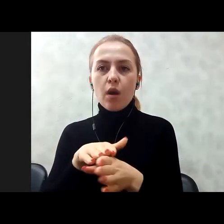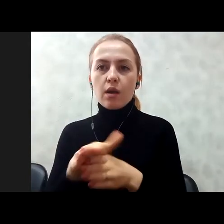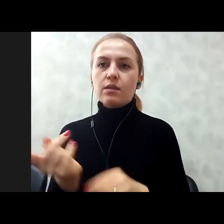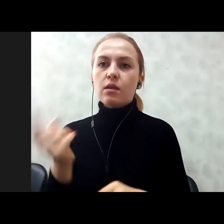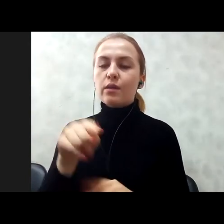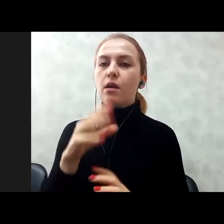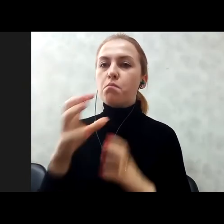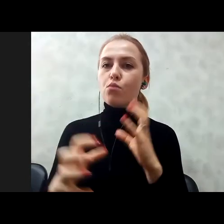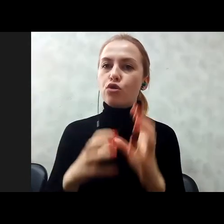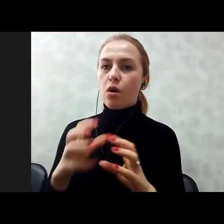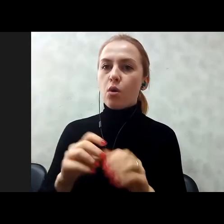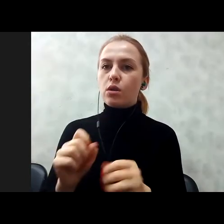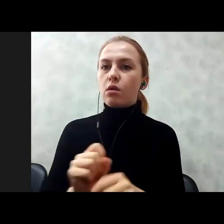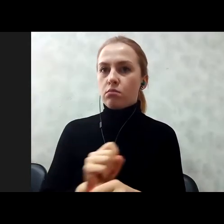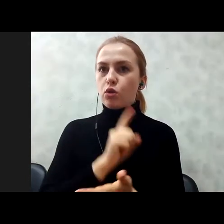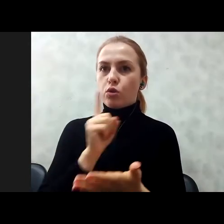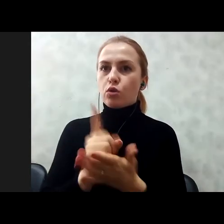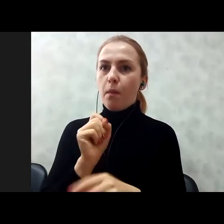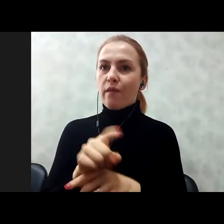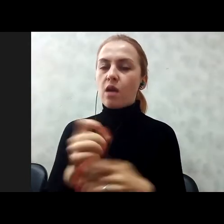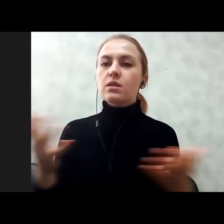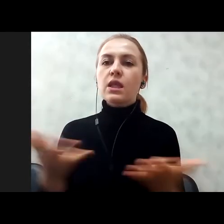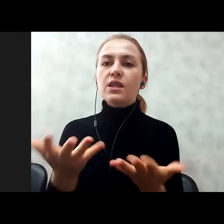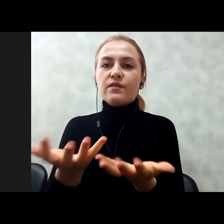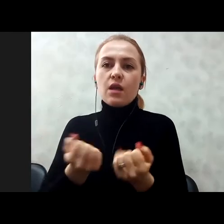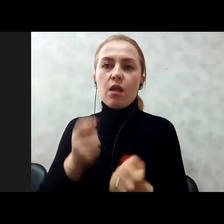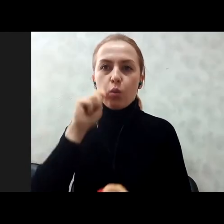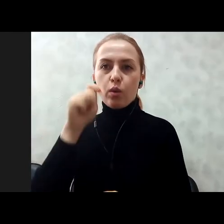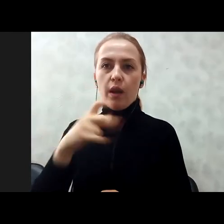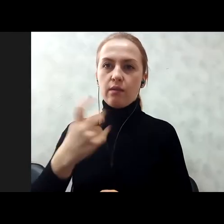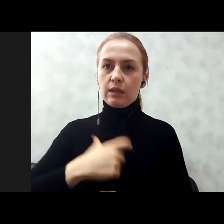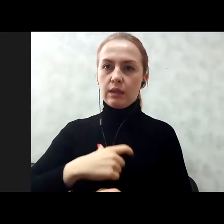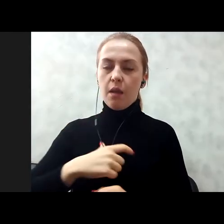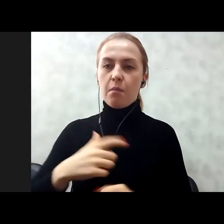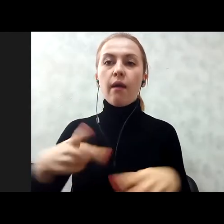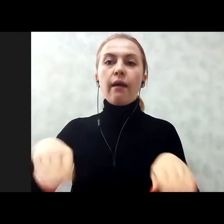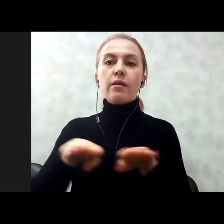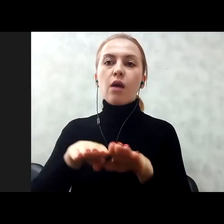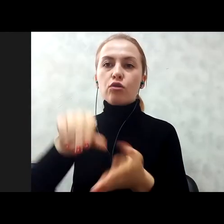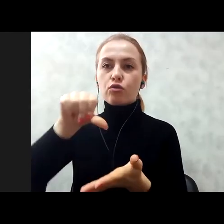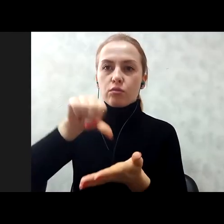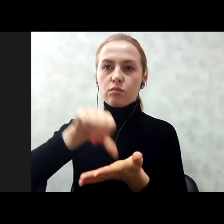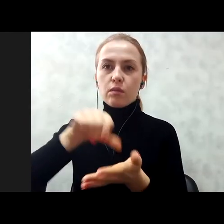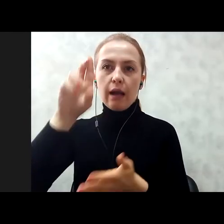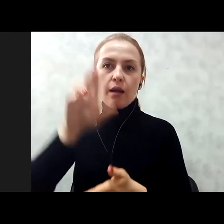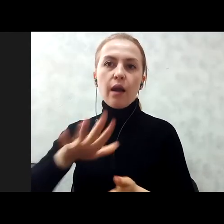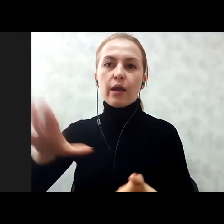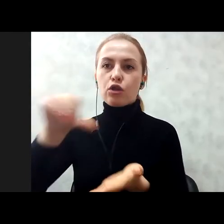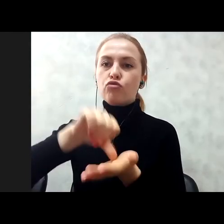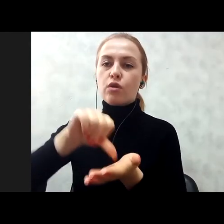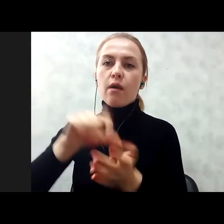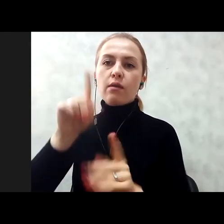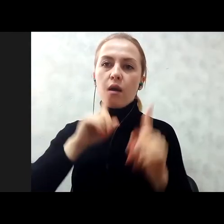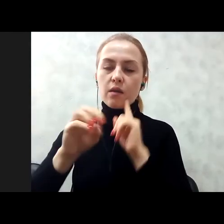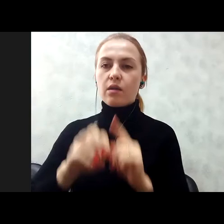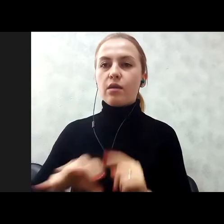of the international commitments that Ukraine undertook as a member